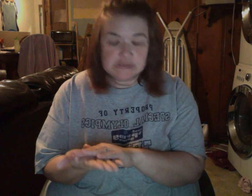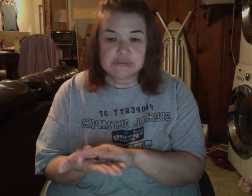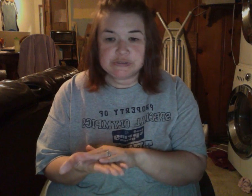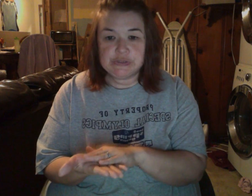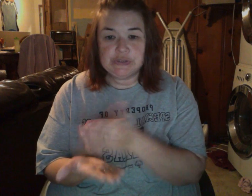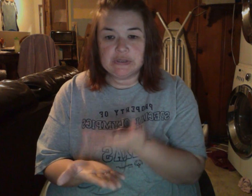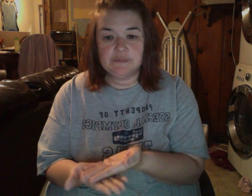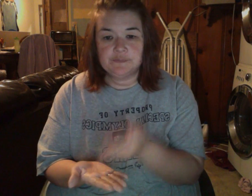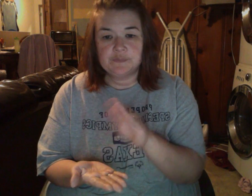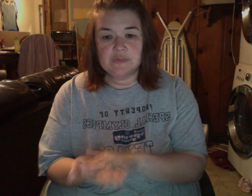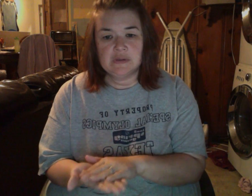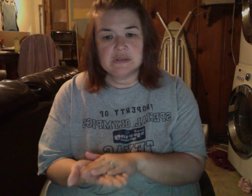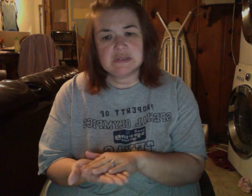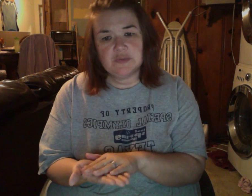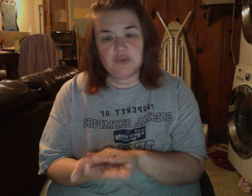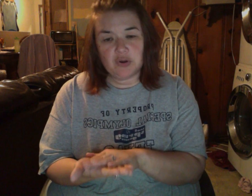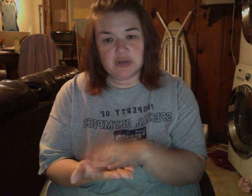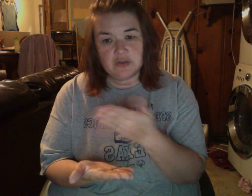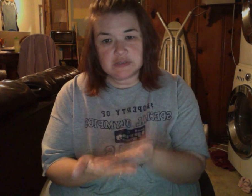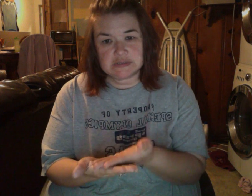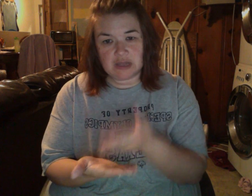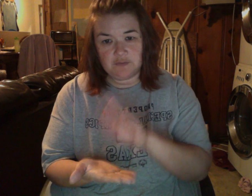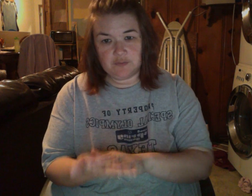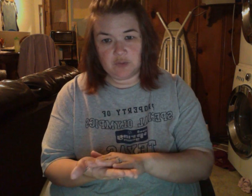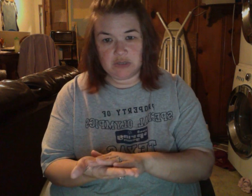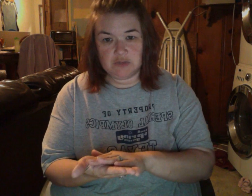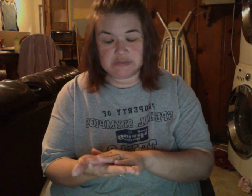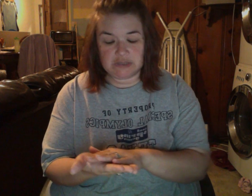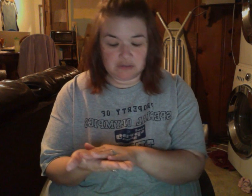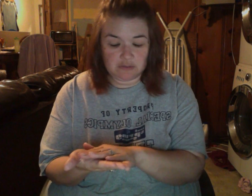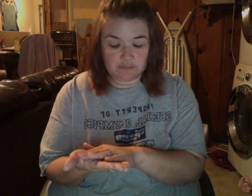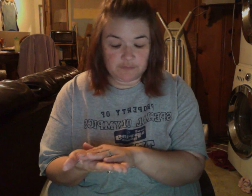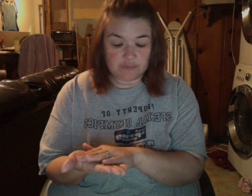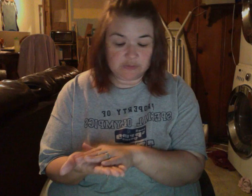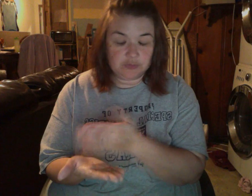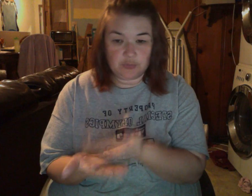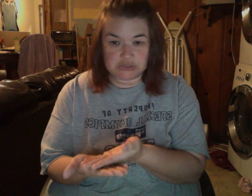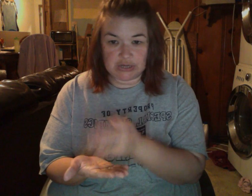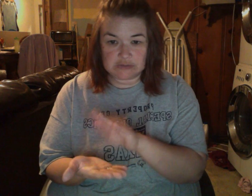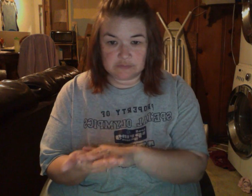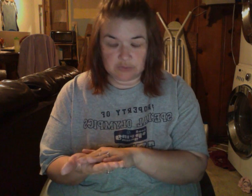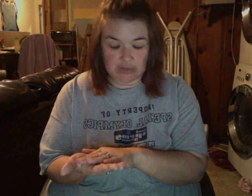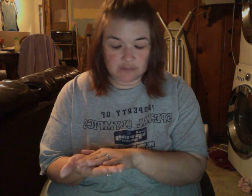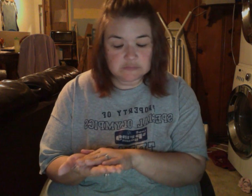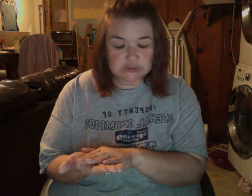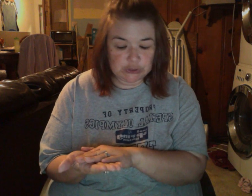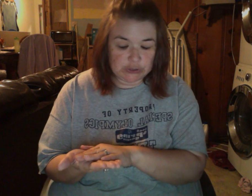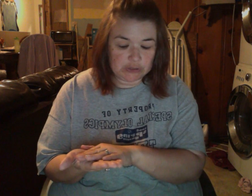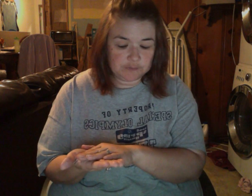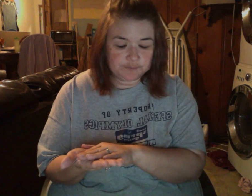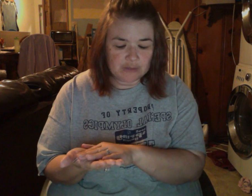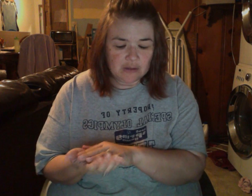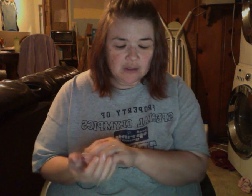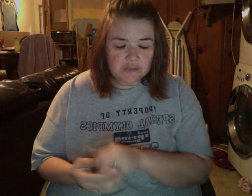to cook. Some of you already know this sign from when you did your family tree project. Okay, to cook. The